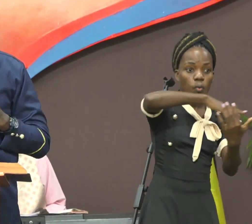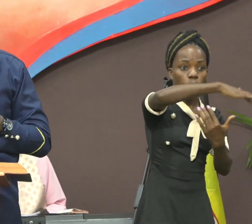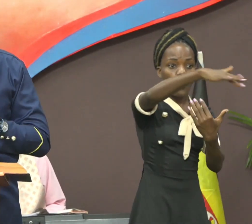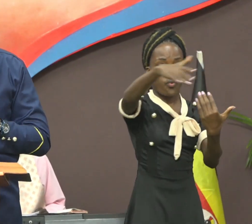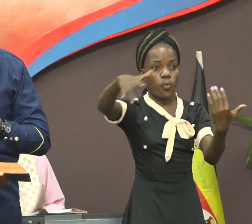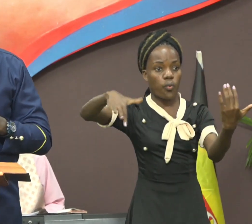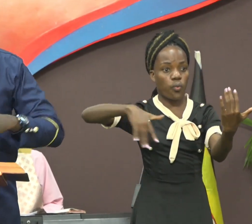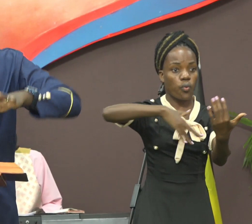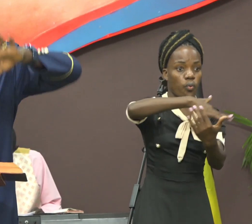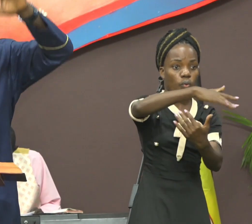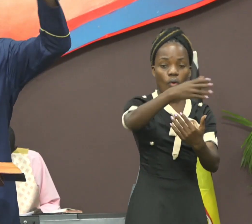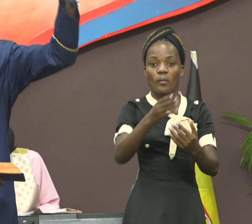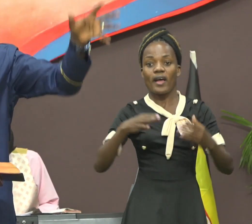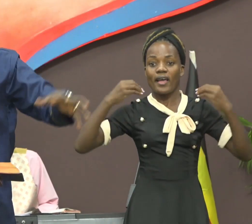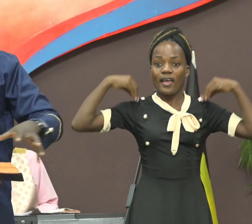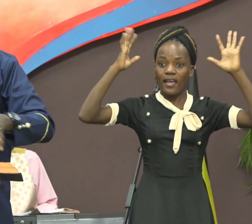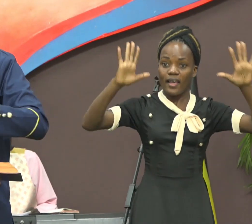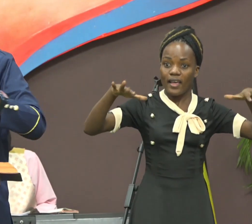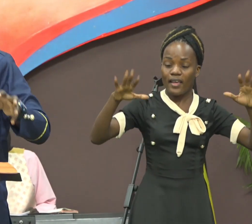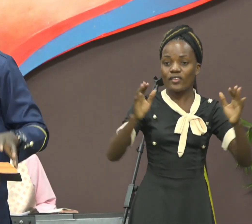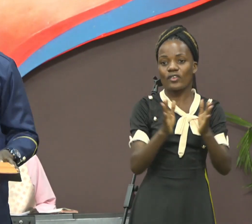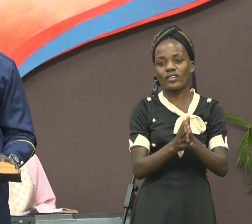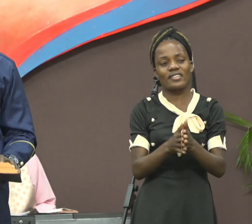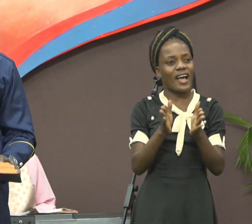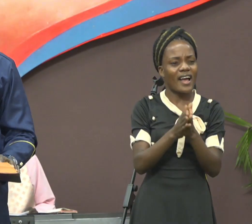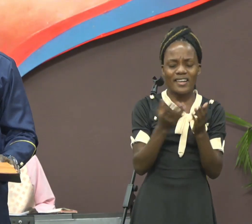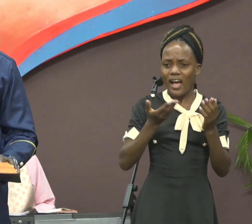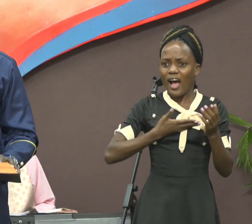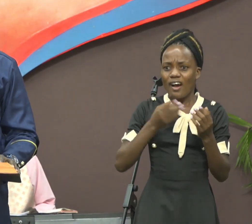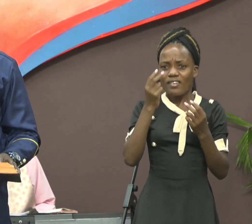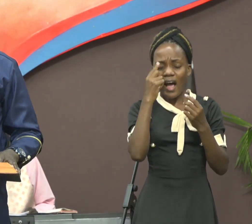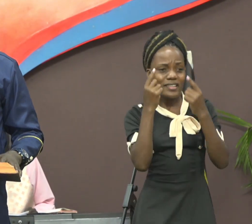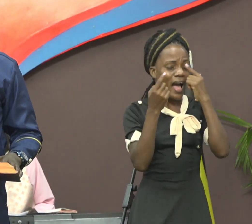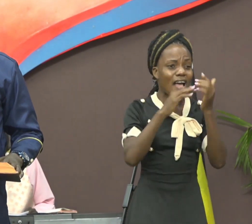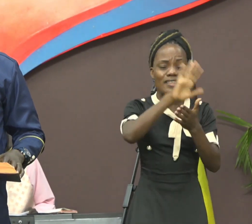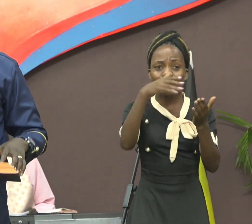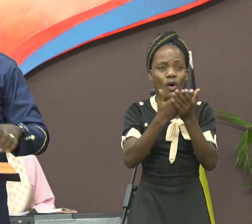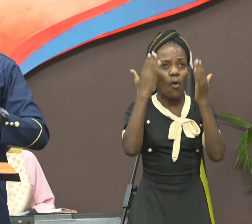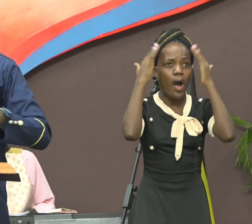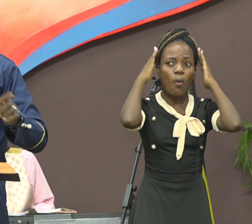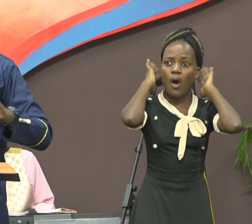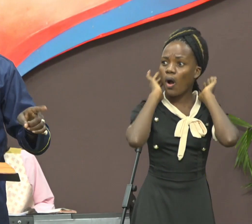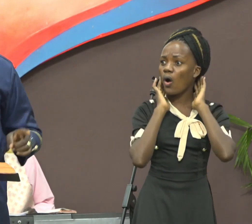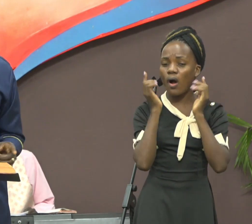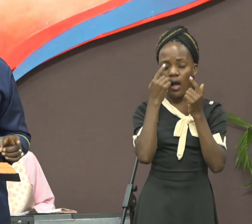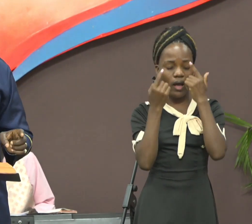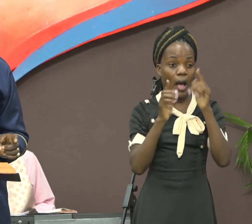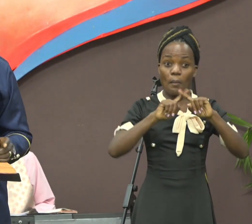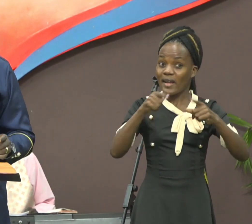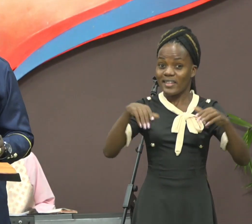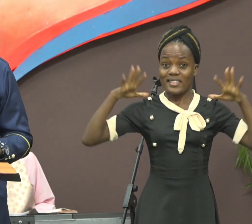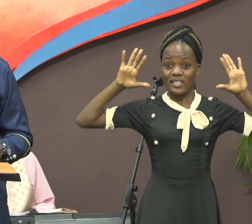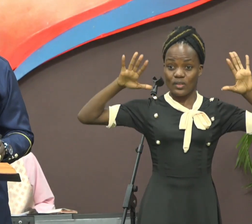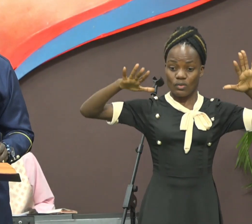Is surrounded by the living that have eyes in all sides.